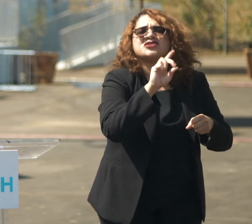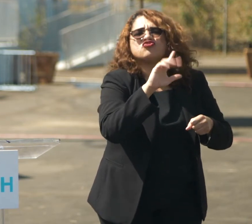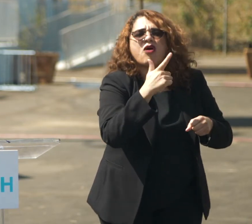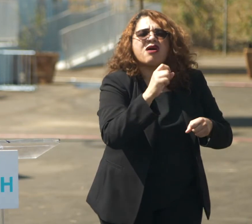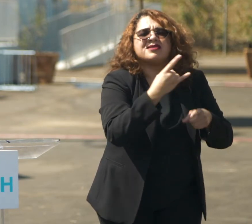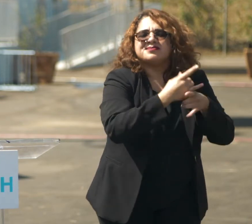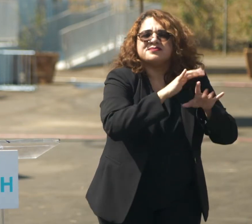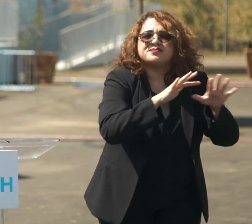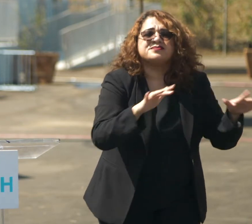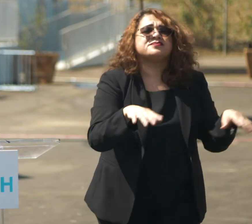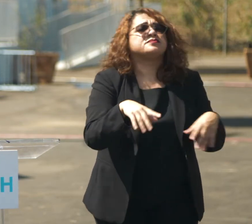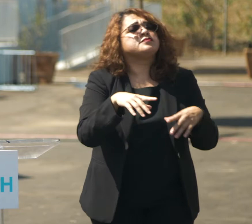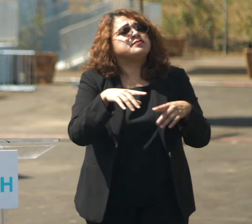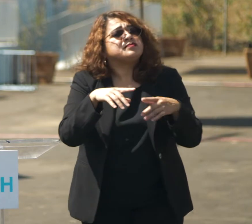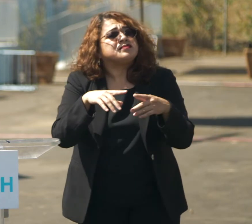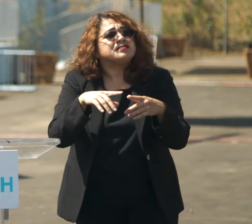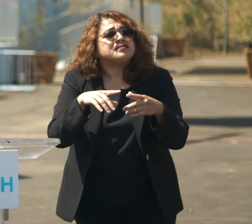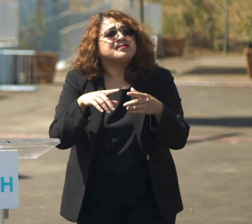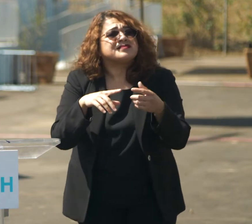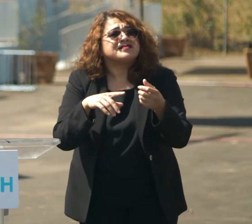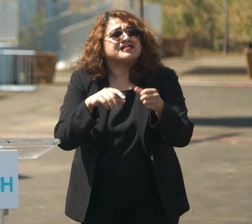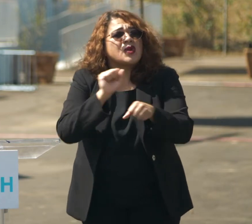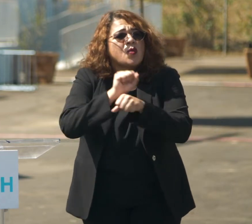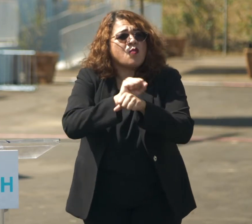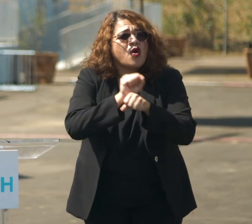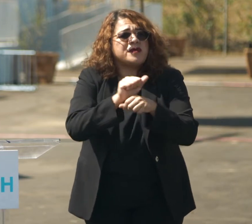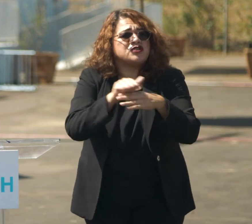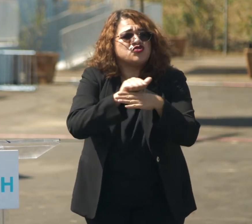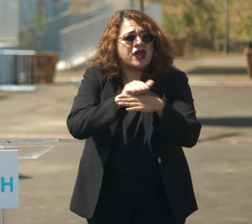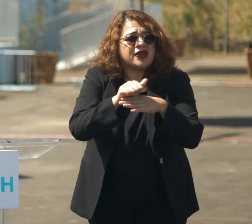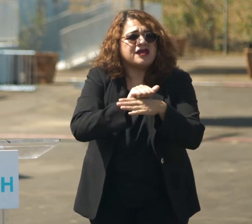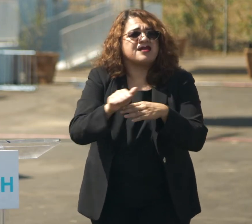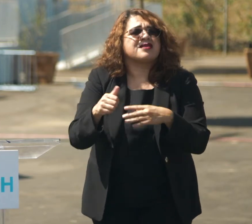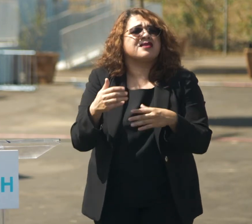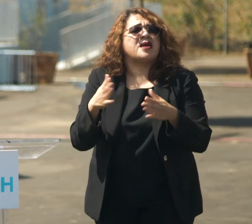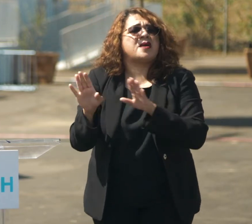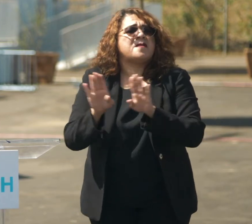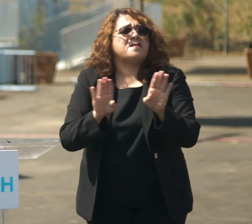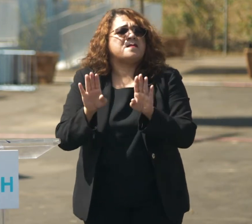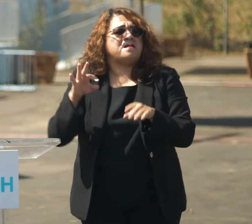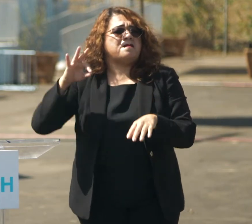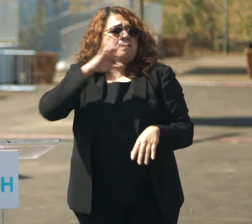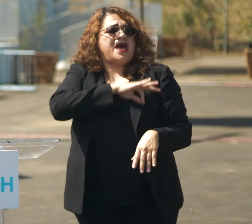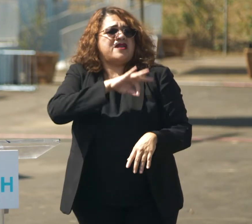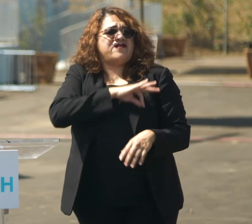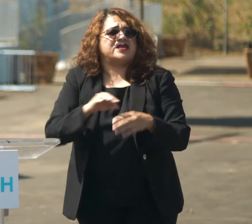advocacy, and educational services. The city has selected Volunteers of America